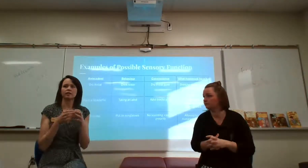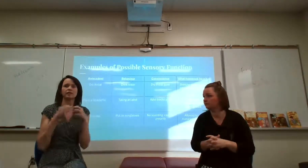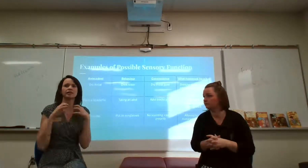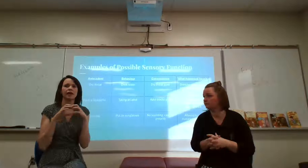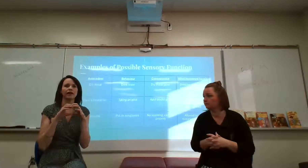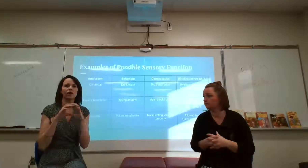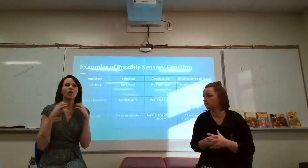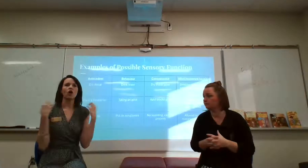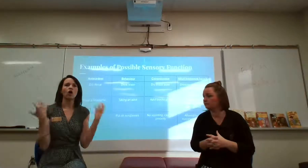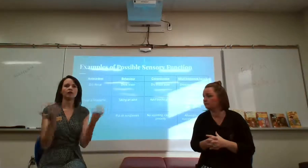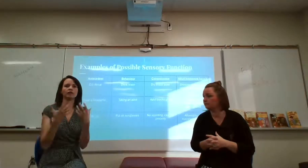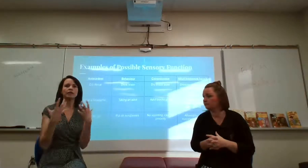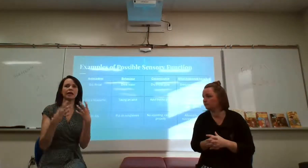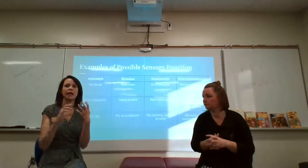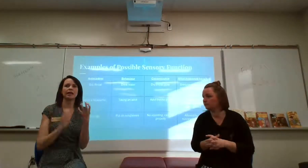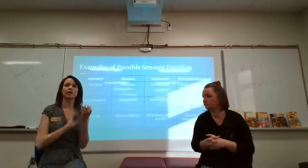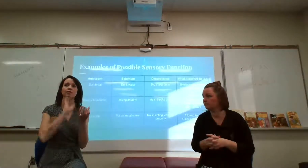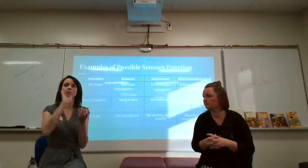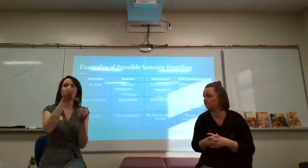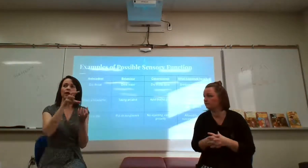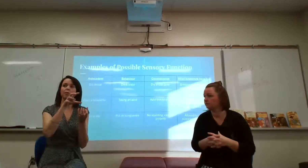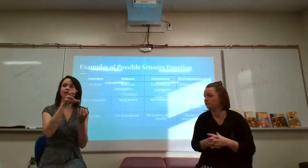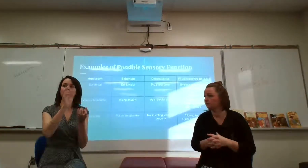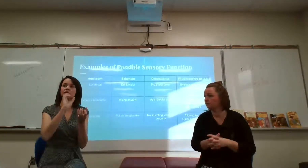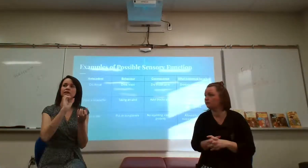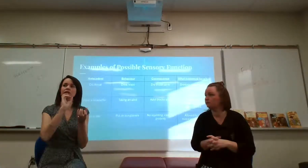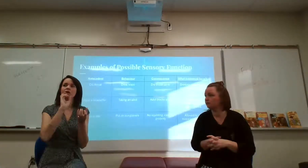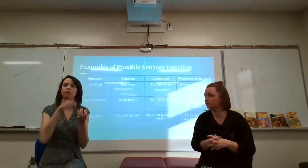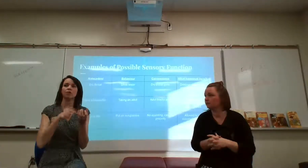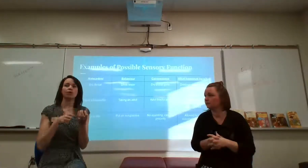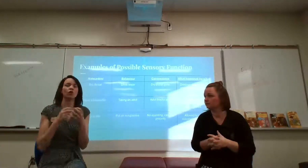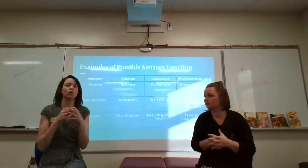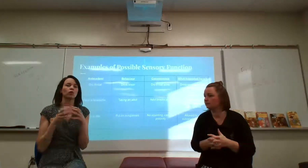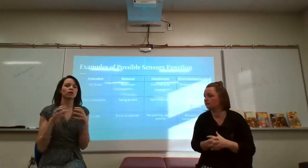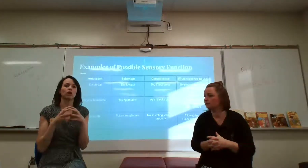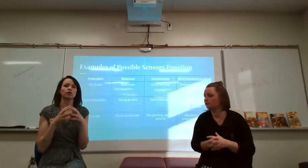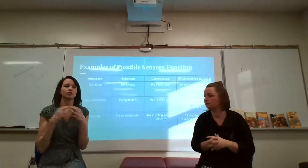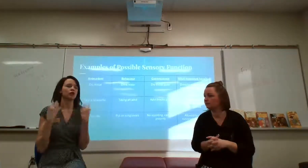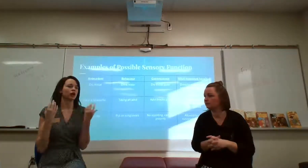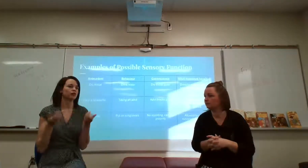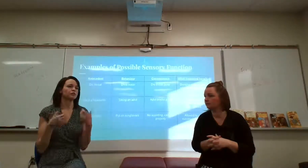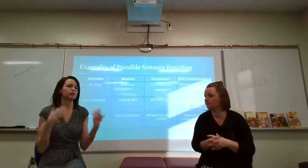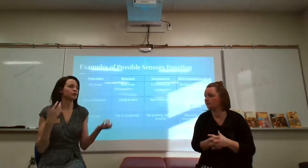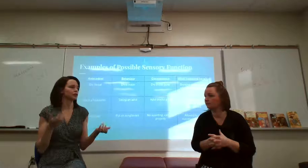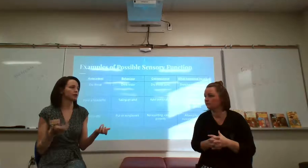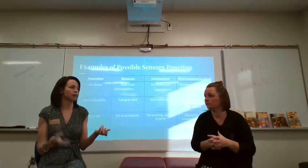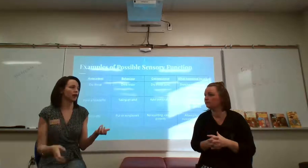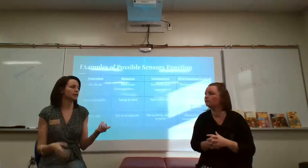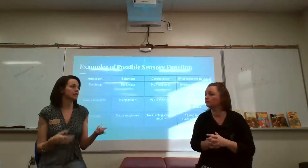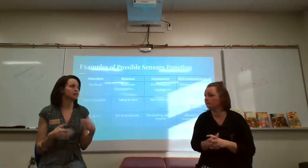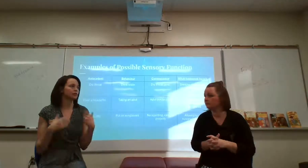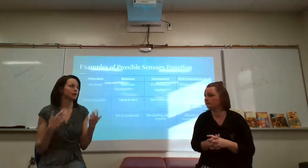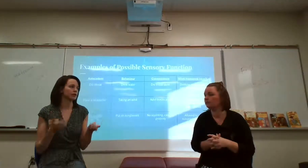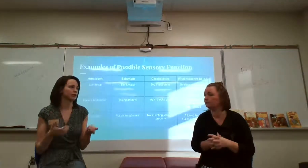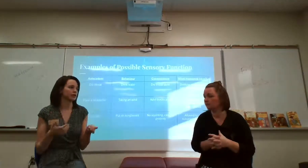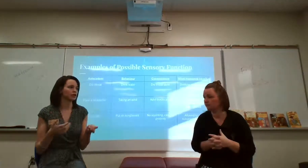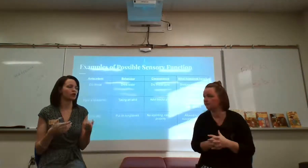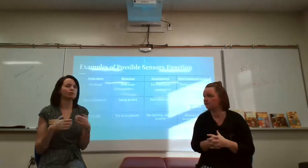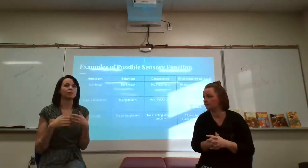We take all of the data and then build a hypothesis from it. We do not use mentalistic ideas or mentalistic terms